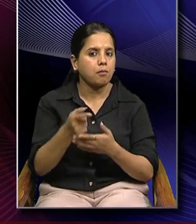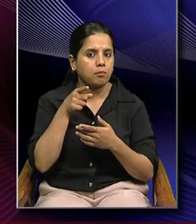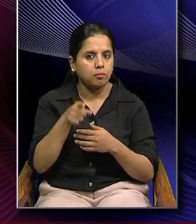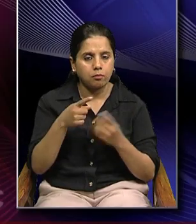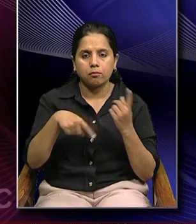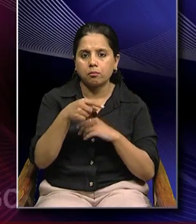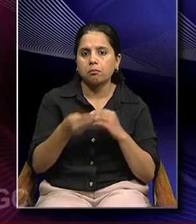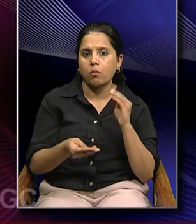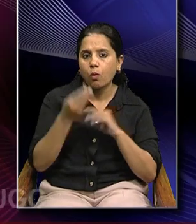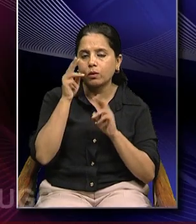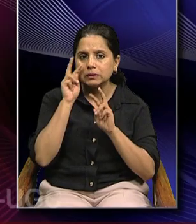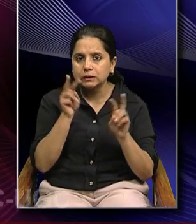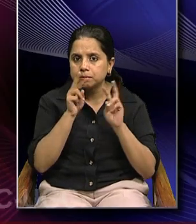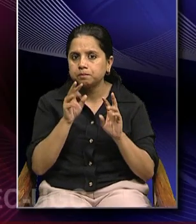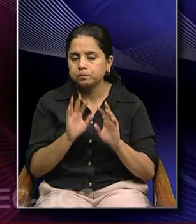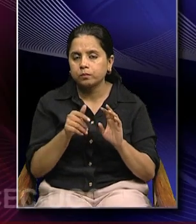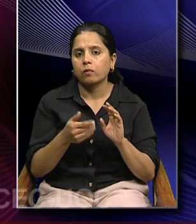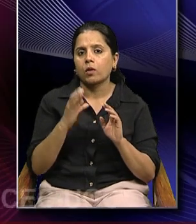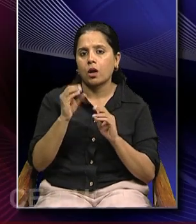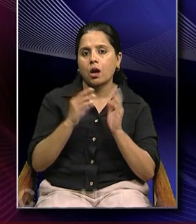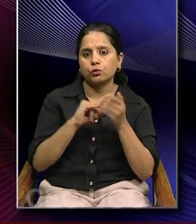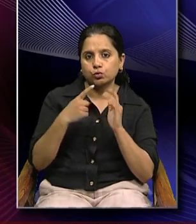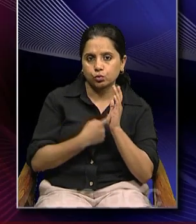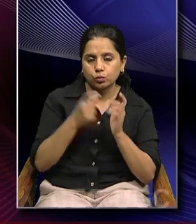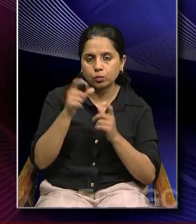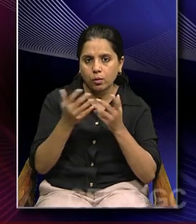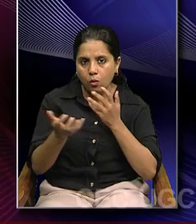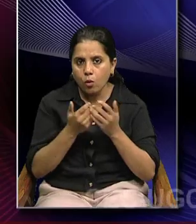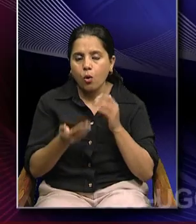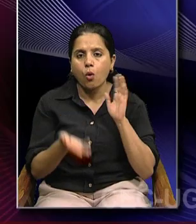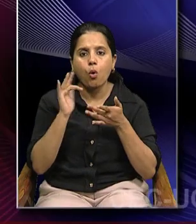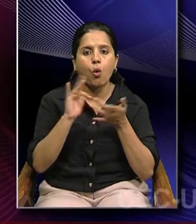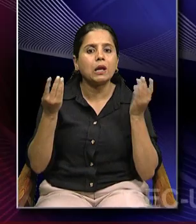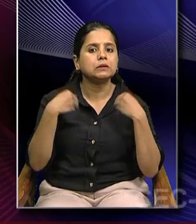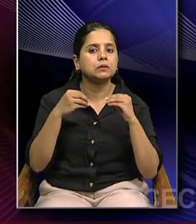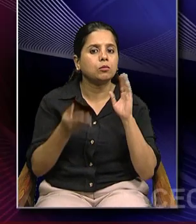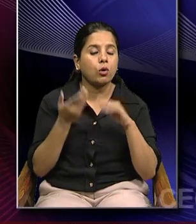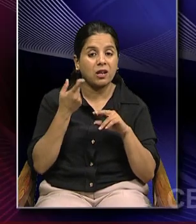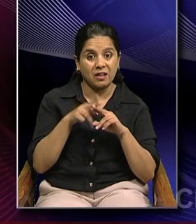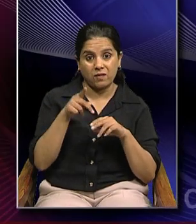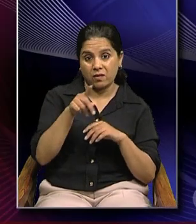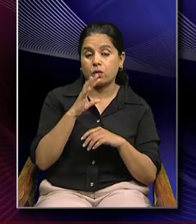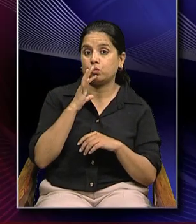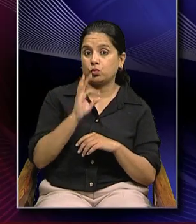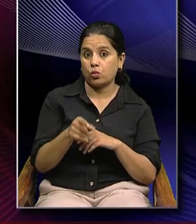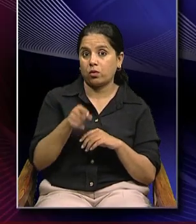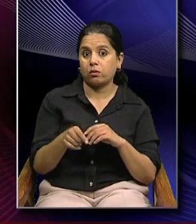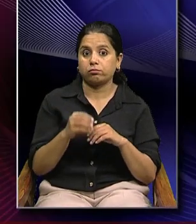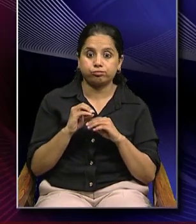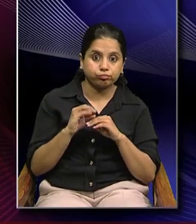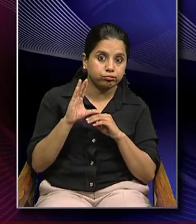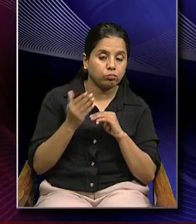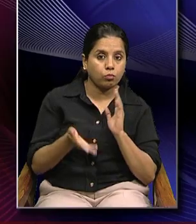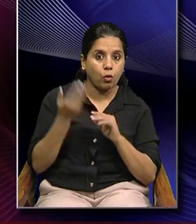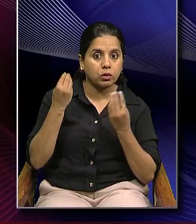the apprehensions of the consumers and boost online sales. So, if you have to actually boost or increase the